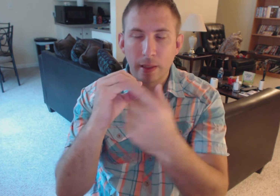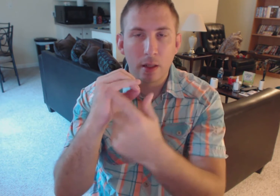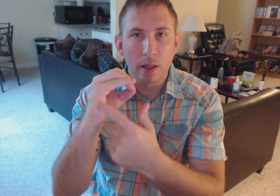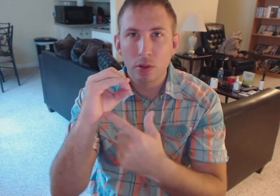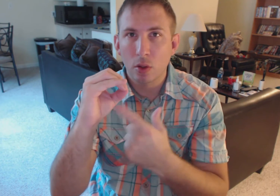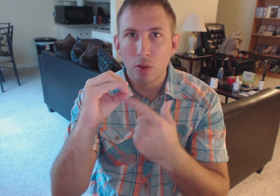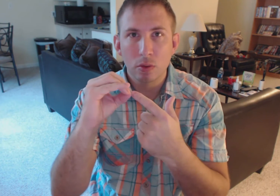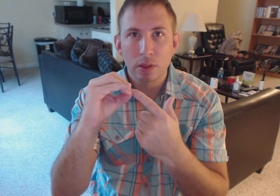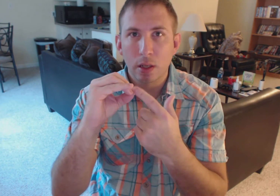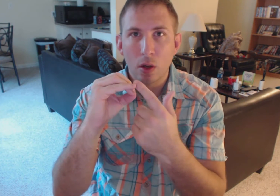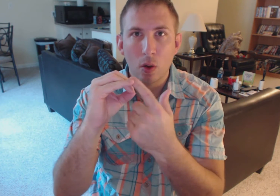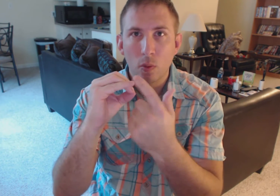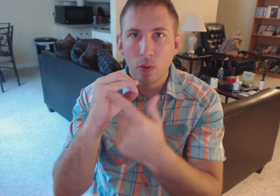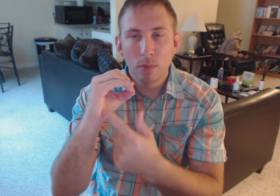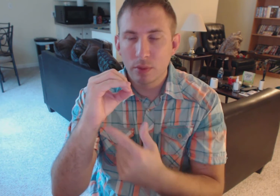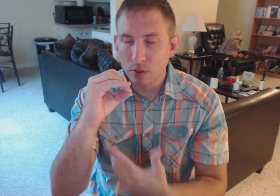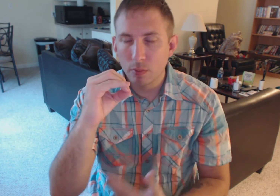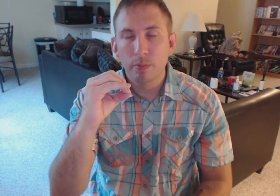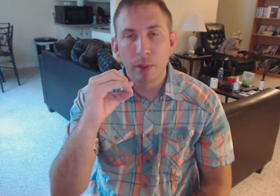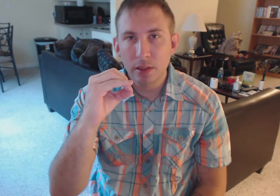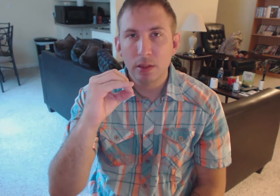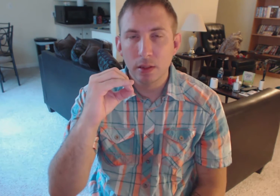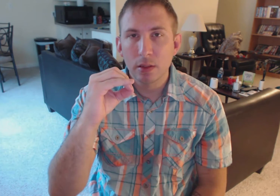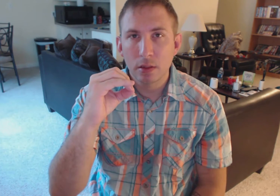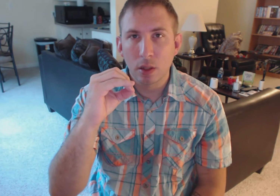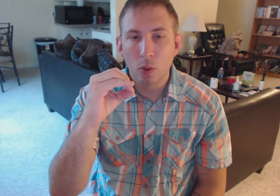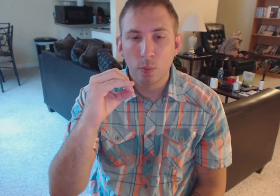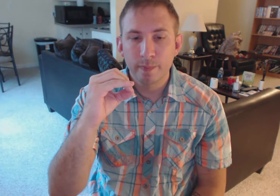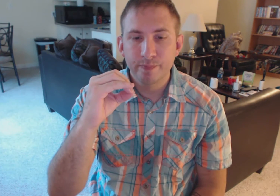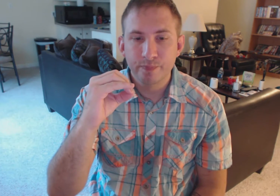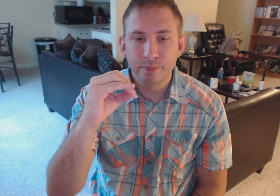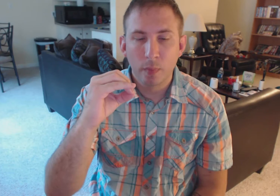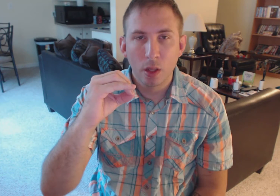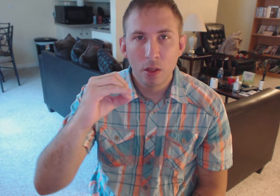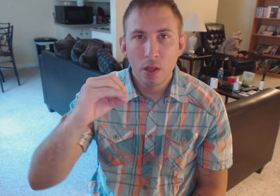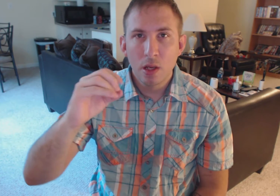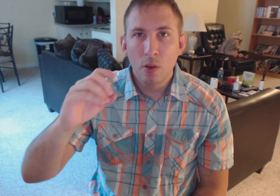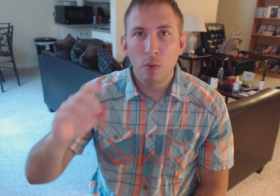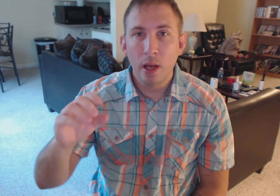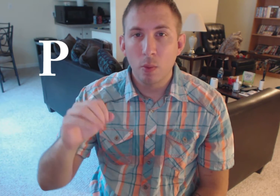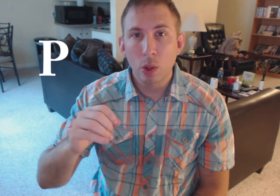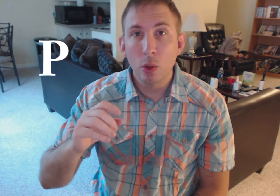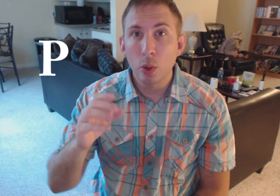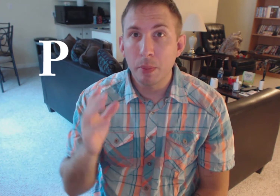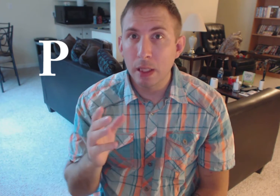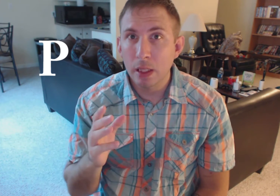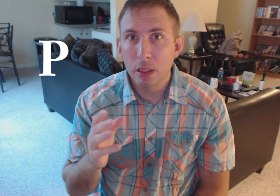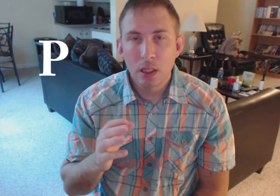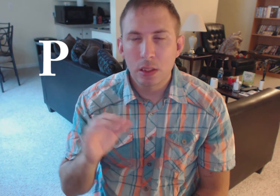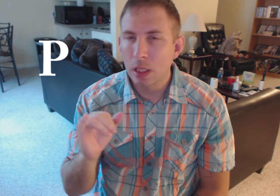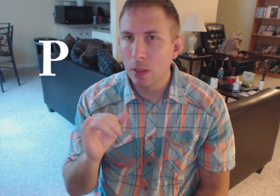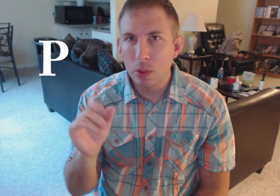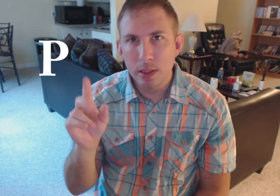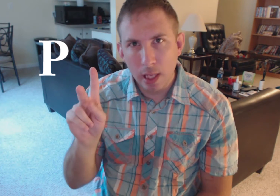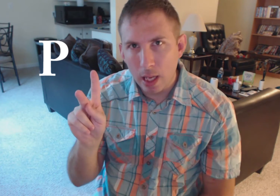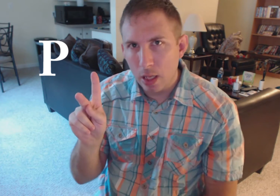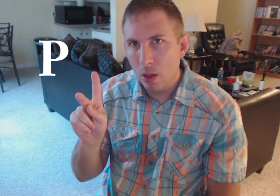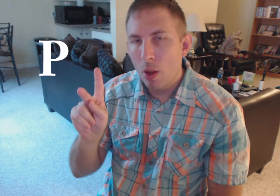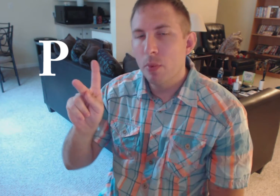making like a circle. It's like a O. So basically, it's O. Now we're going to do P. Same as K, but